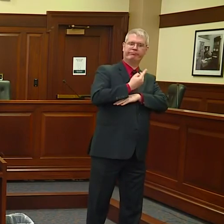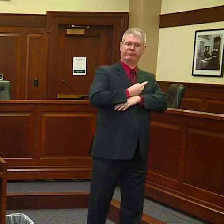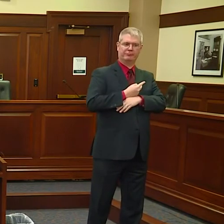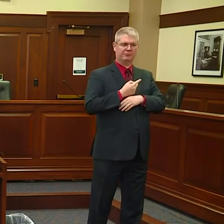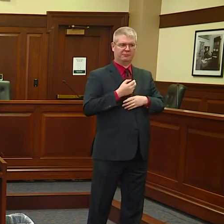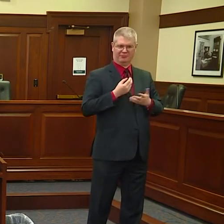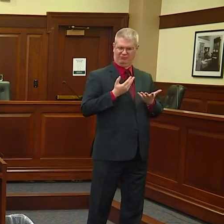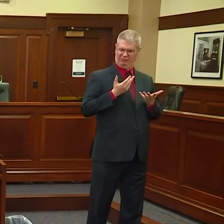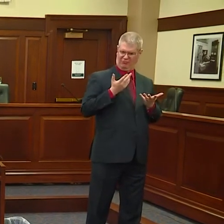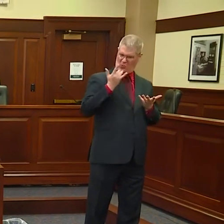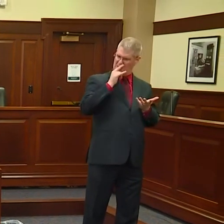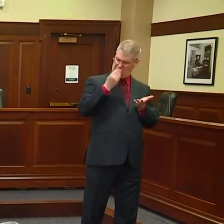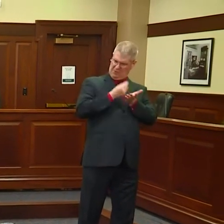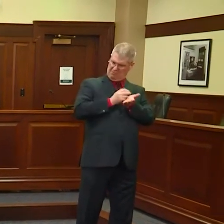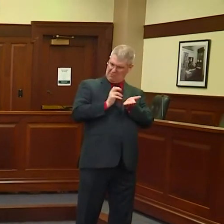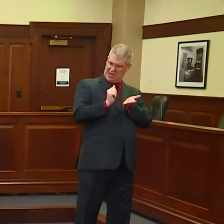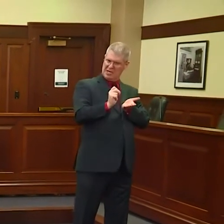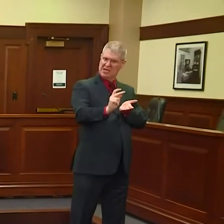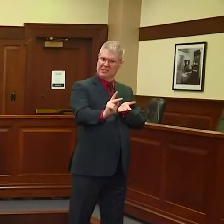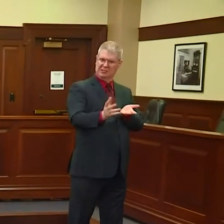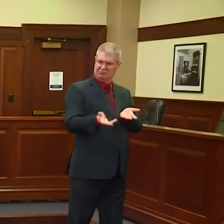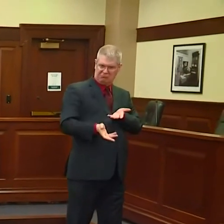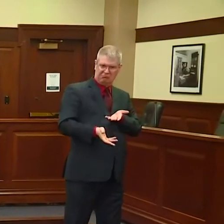education. Their model where